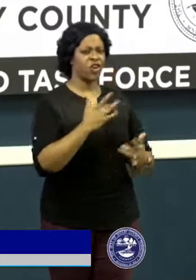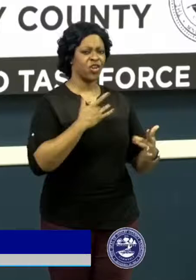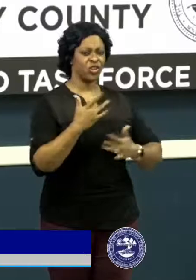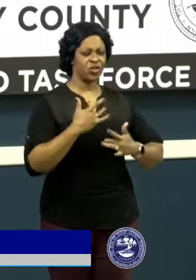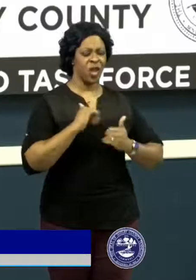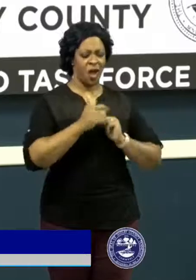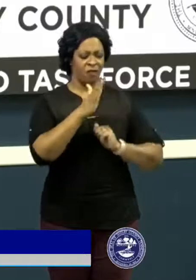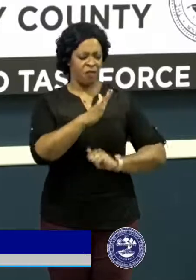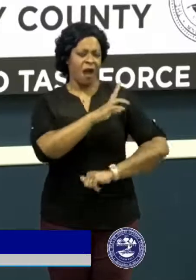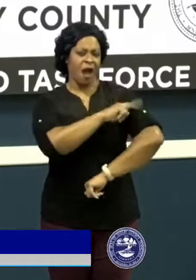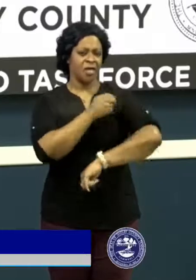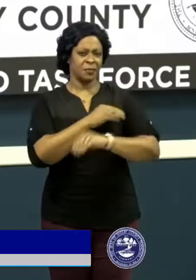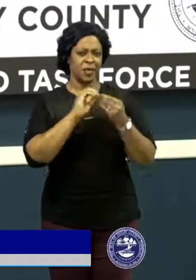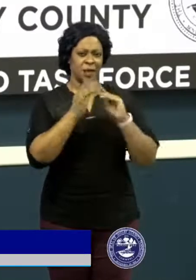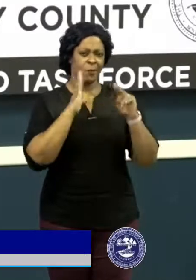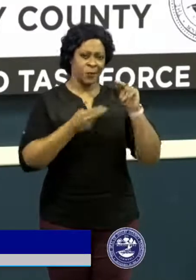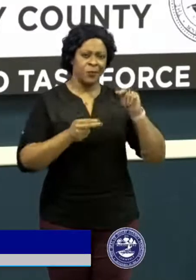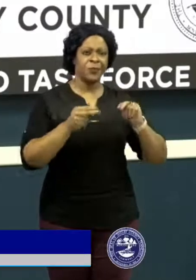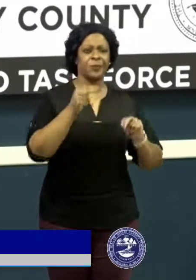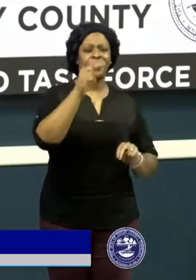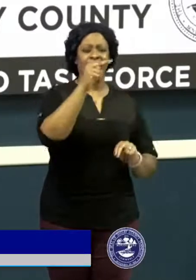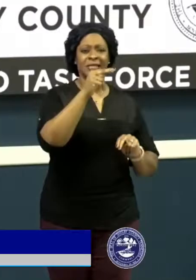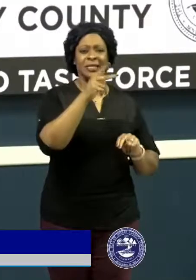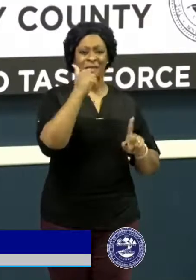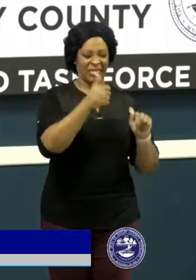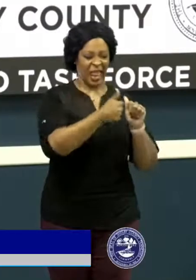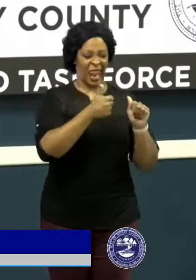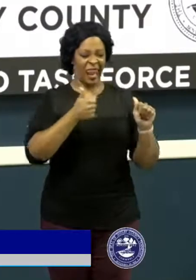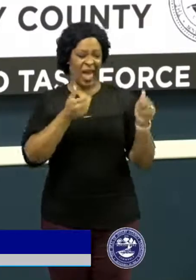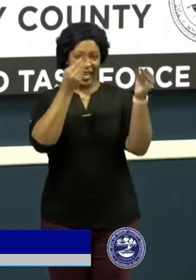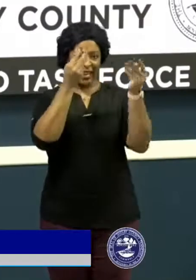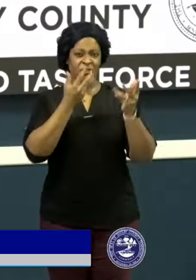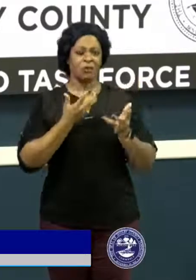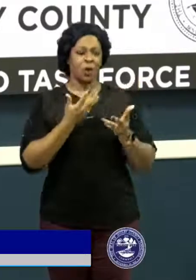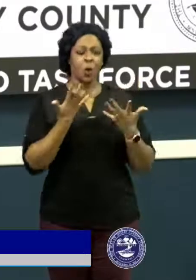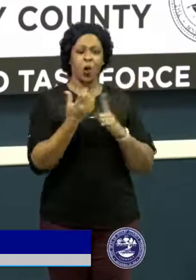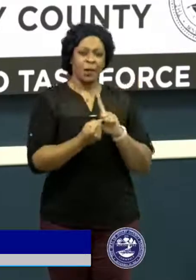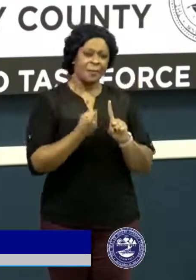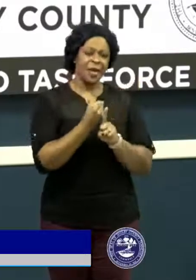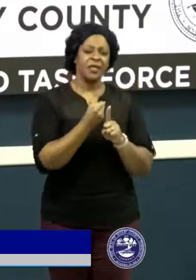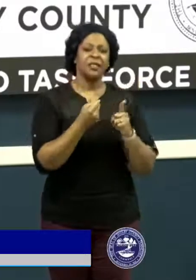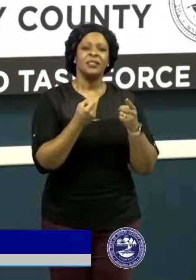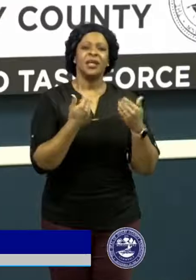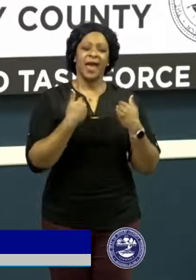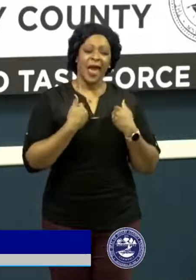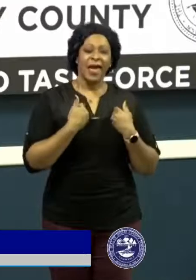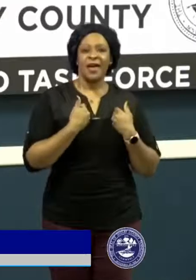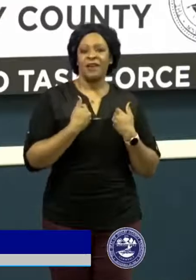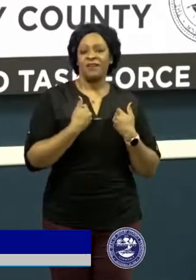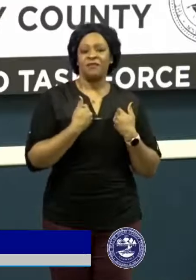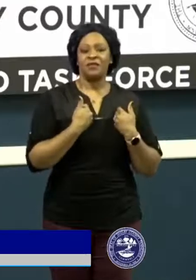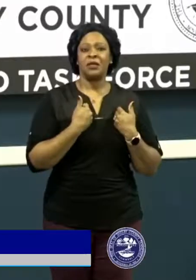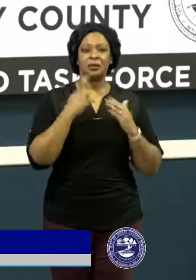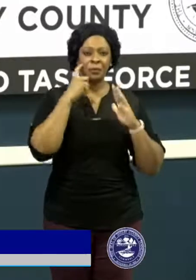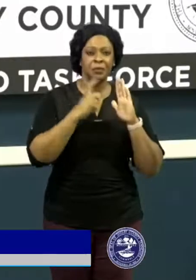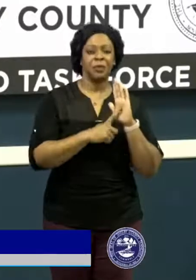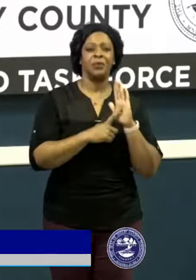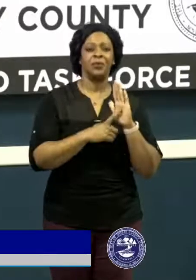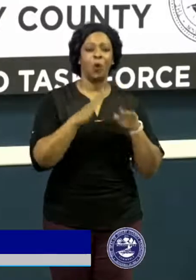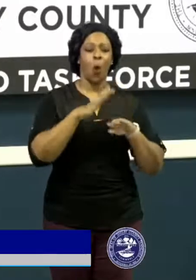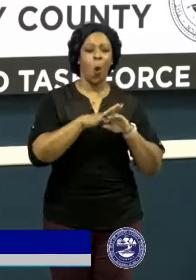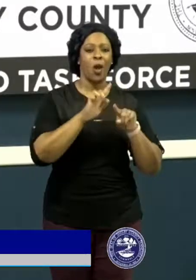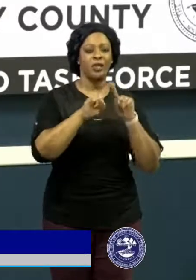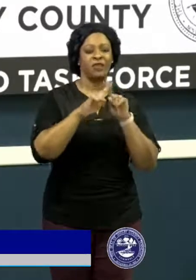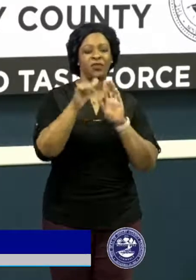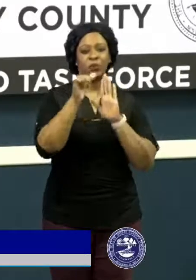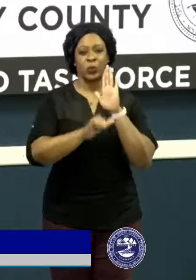their hospital peak's going to be? Obviously, it's a lagging indicator, and what impacts that's having on, elective